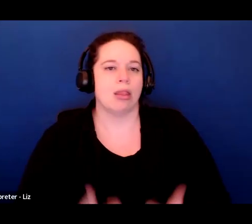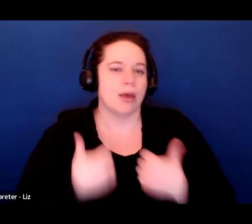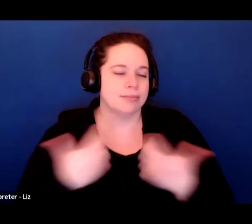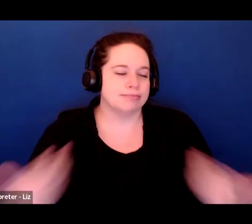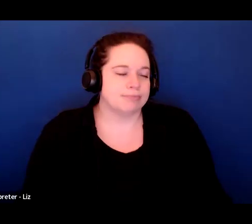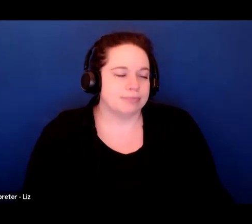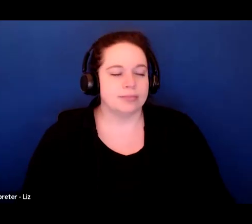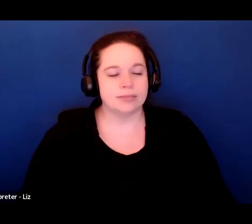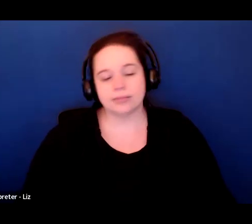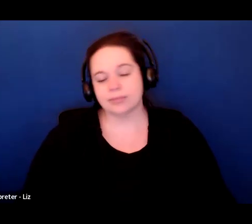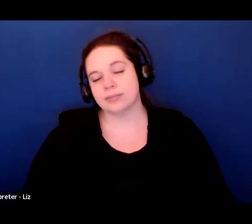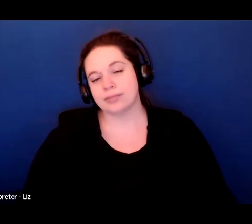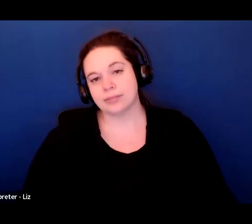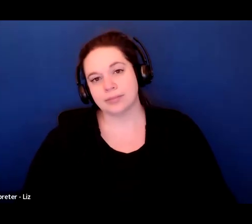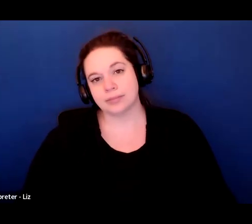So,